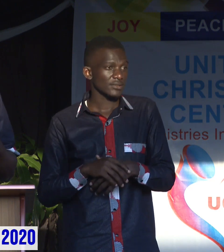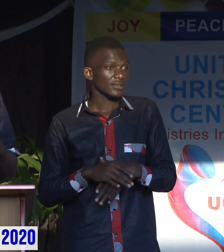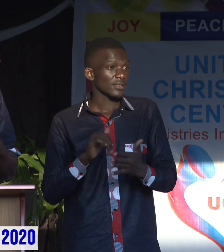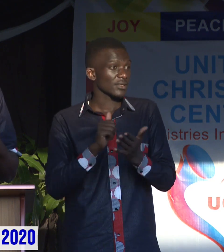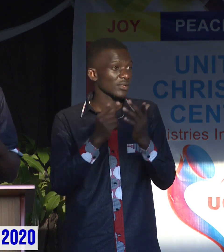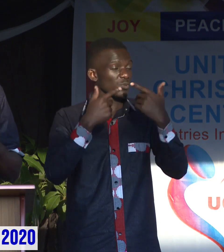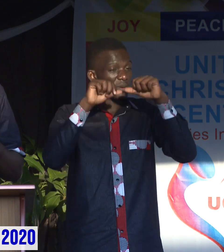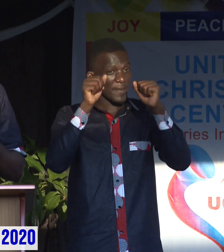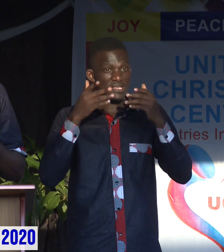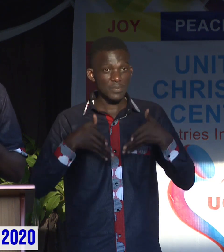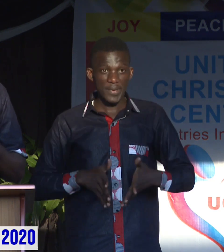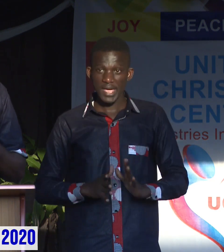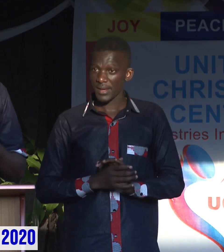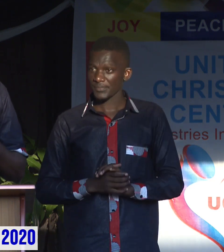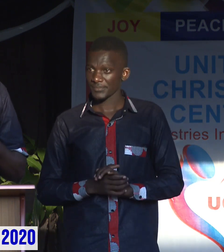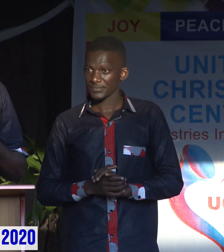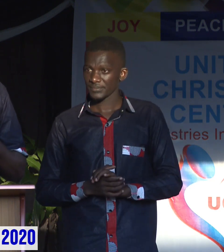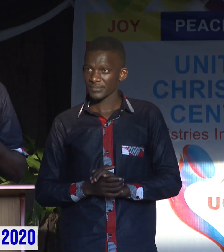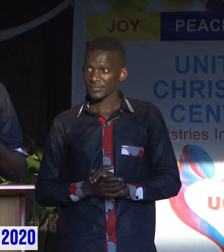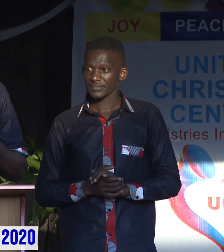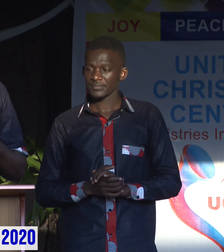we need to bear. Che tulina okubala.